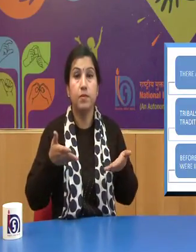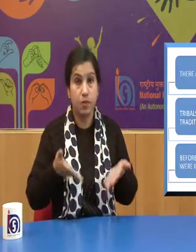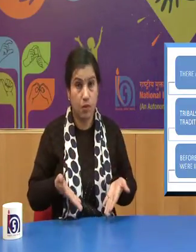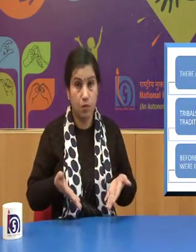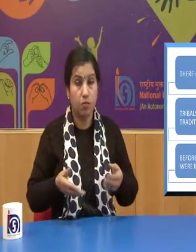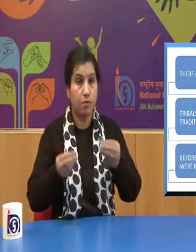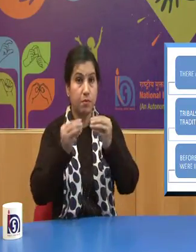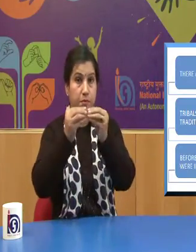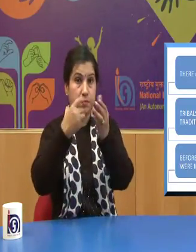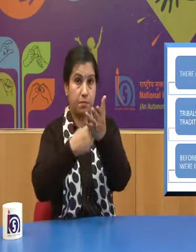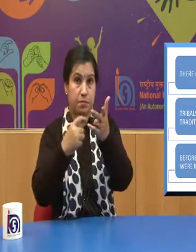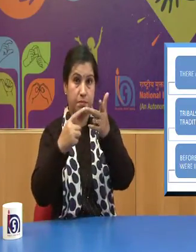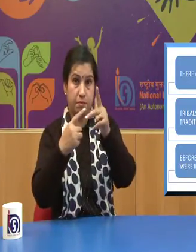Before British came to India,